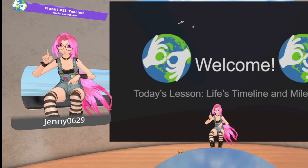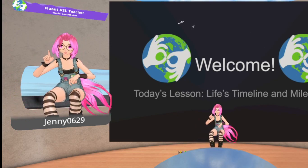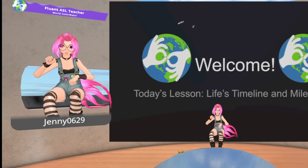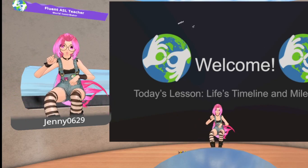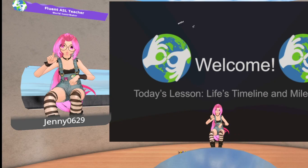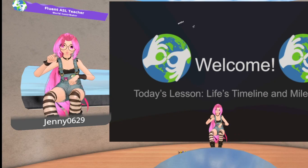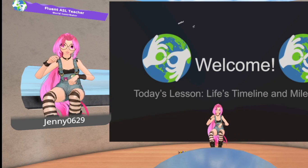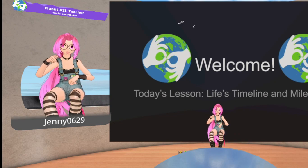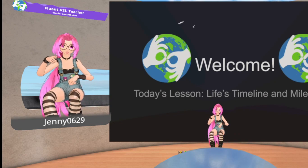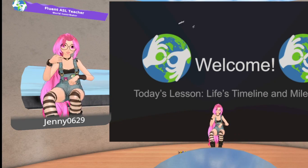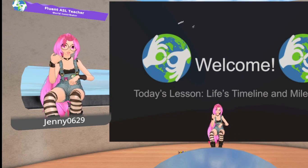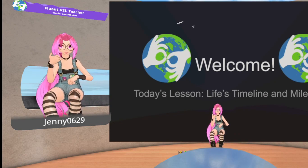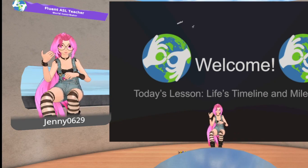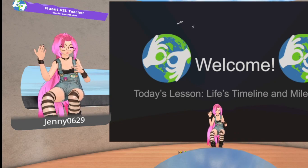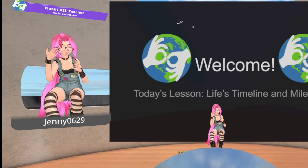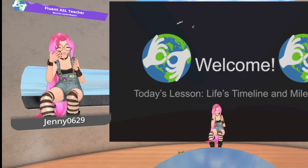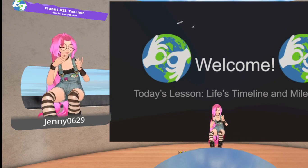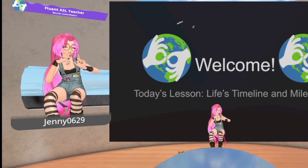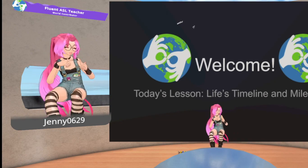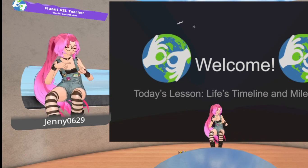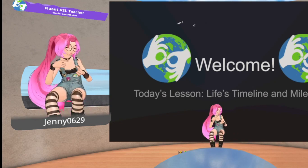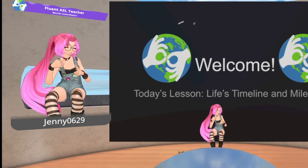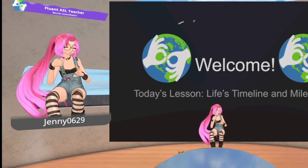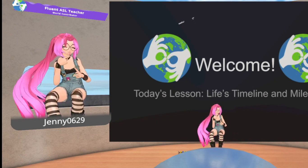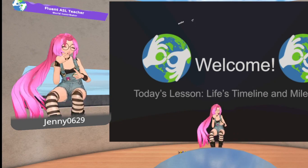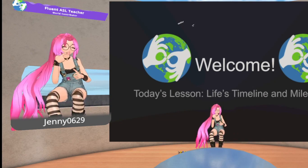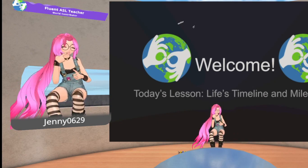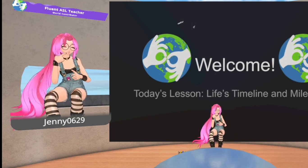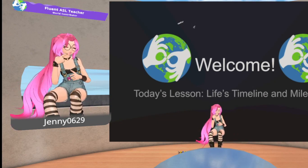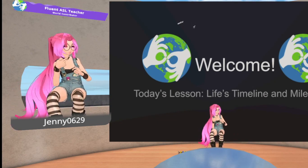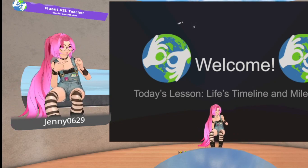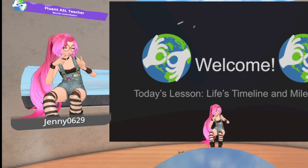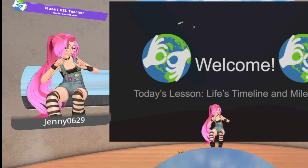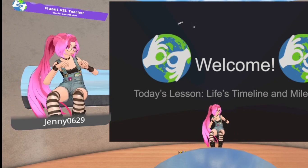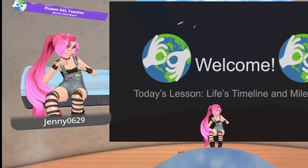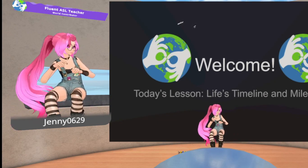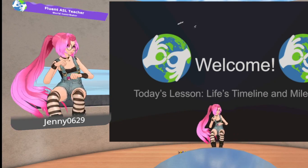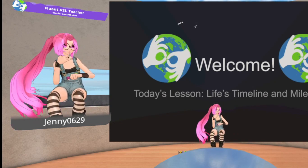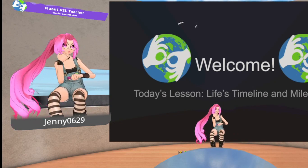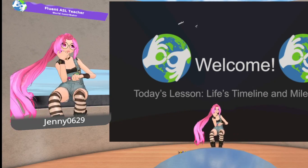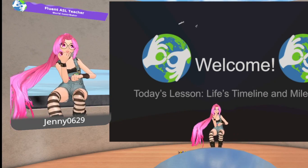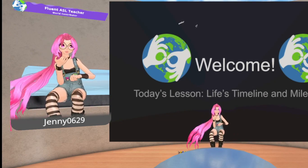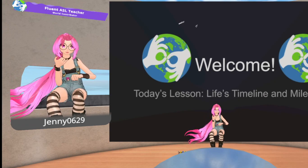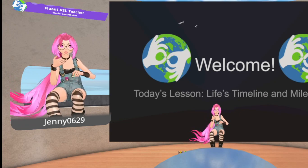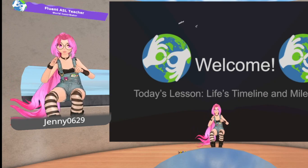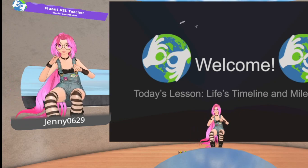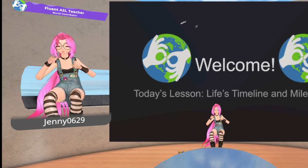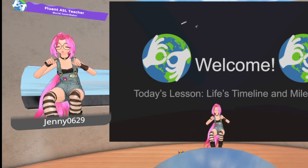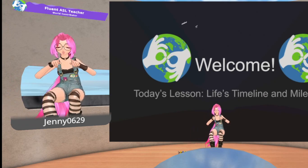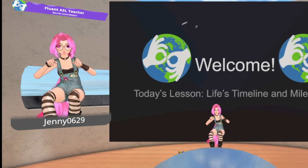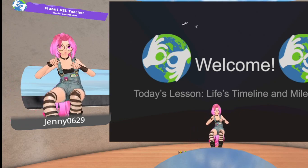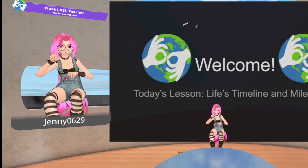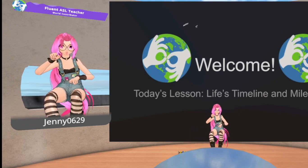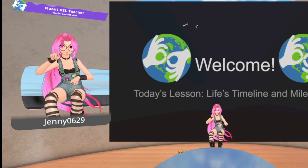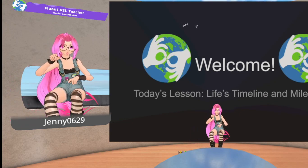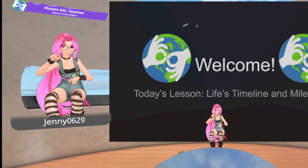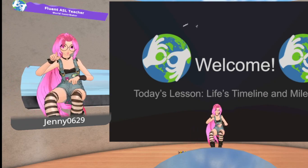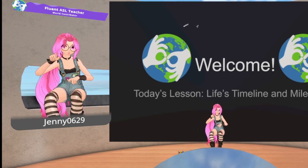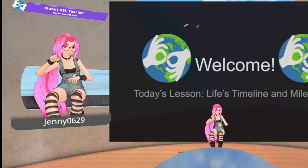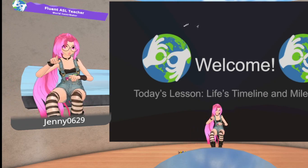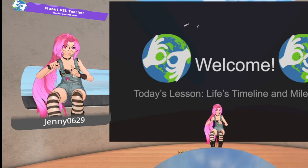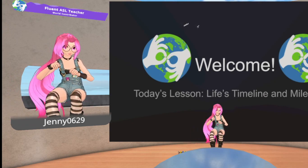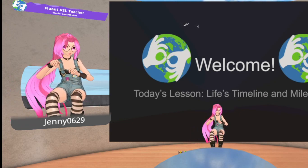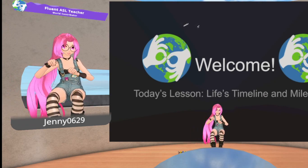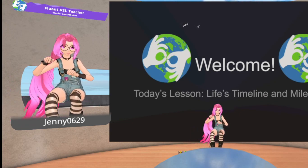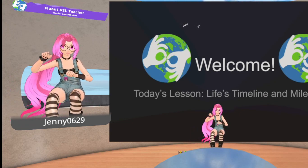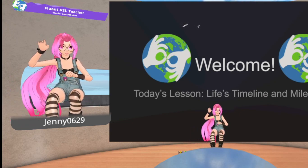However, if I call out, what do you think the answer is, or can I have some suggestions? You're welcome to use your mic. Or also if I